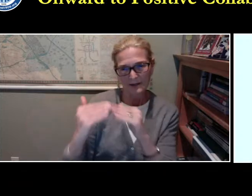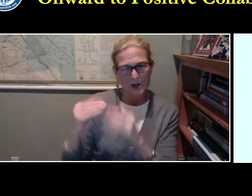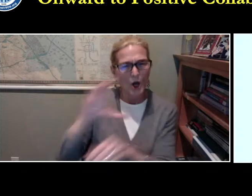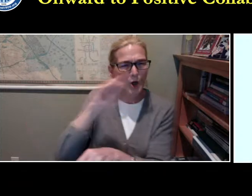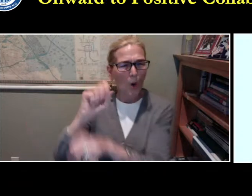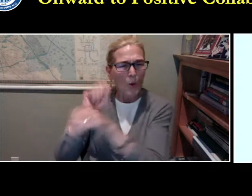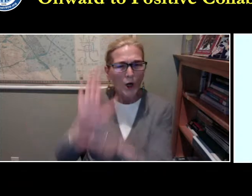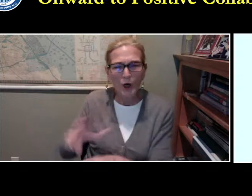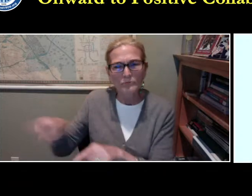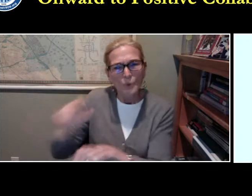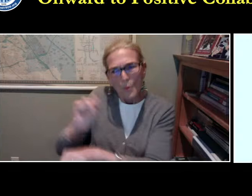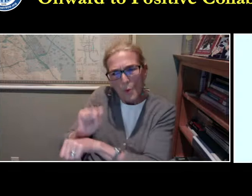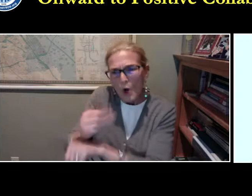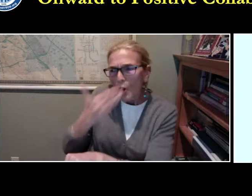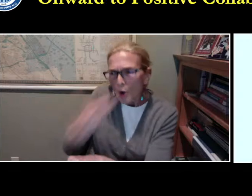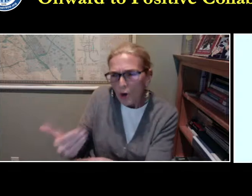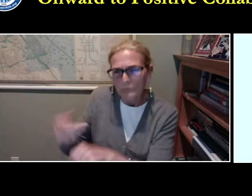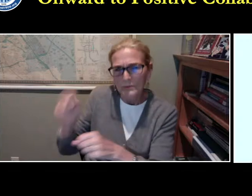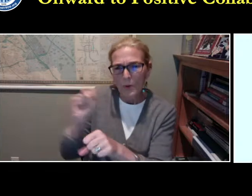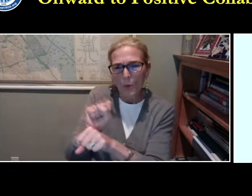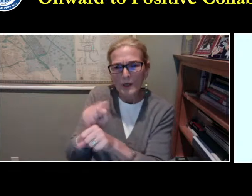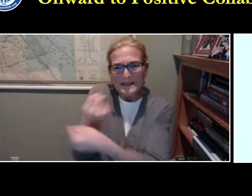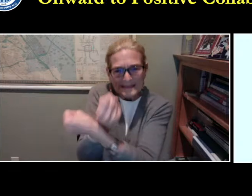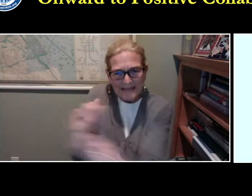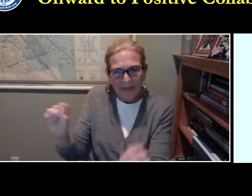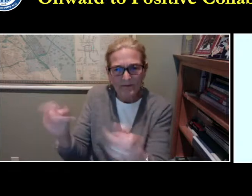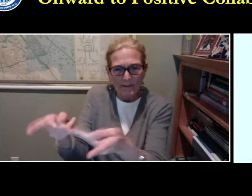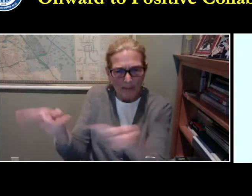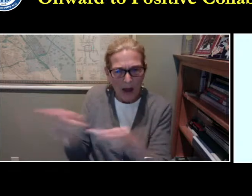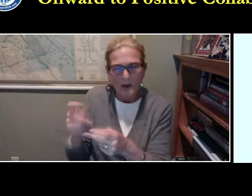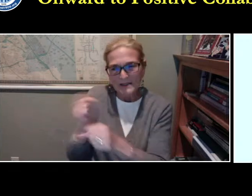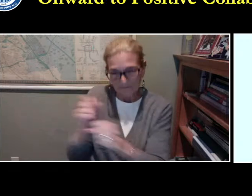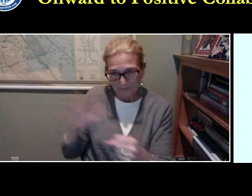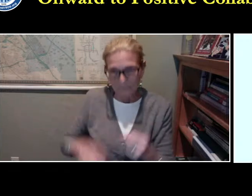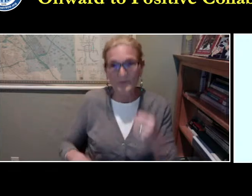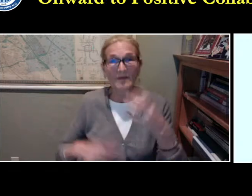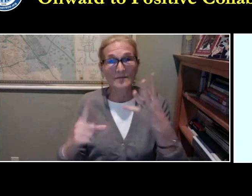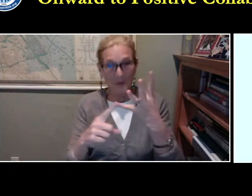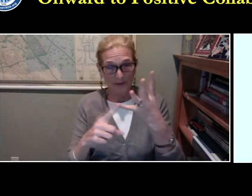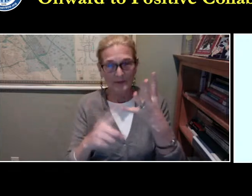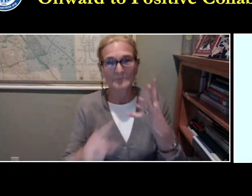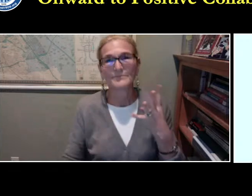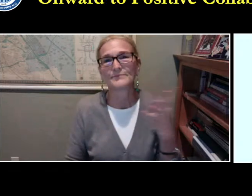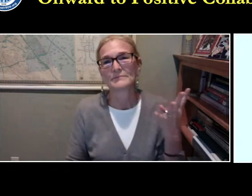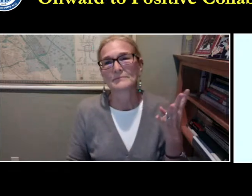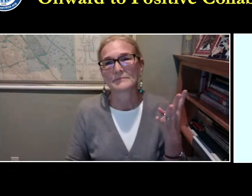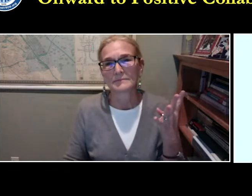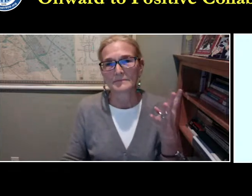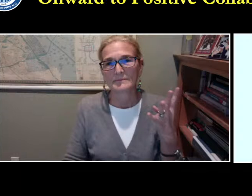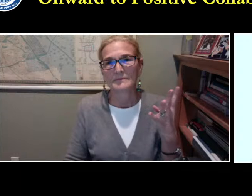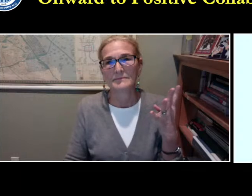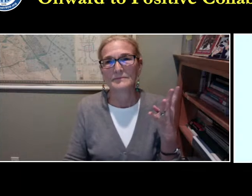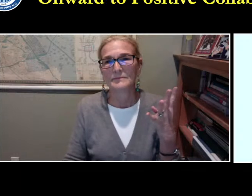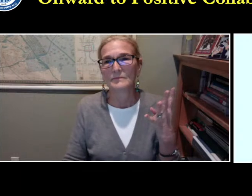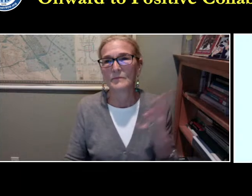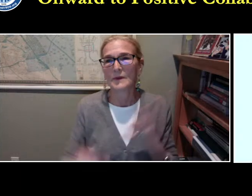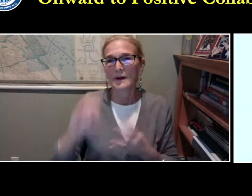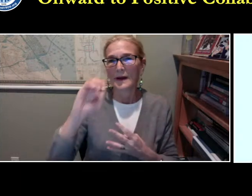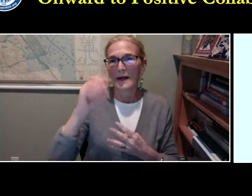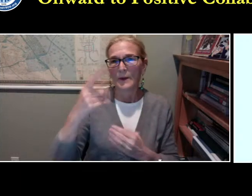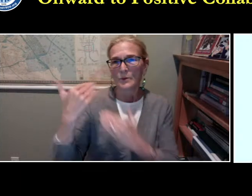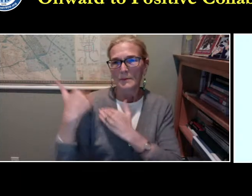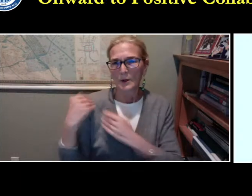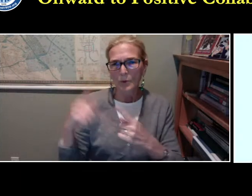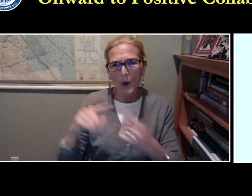They have an ethical responsibility to their colleagues, their coworkers. They're making sure that they're ensuring a good and safe